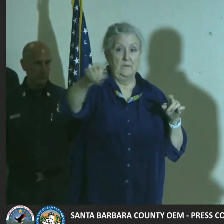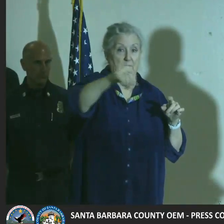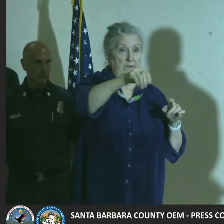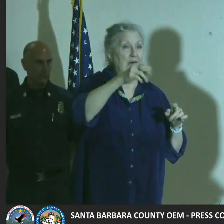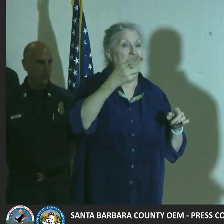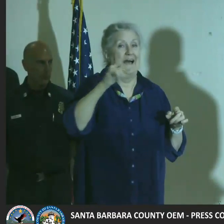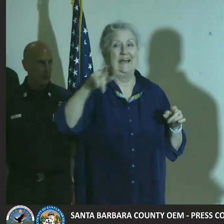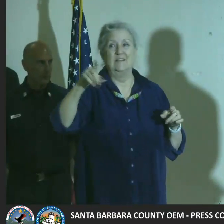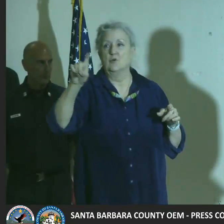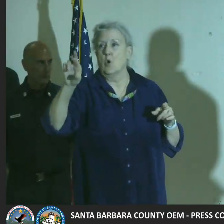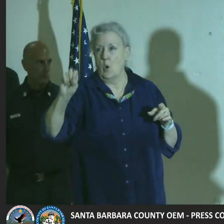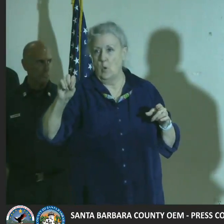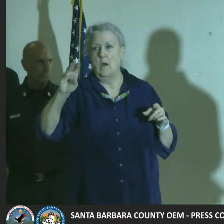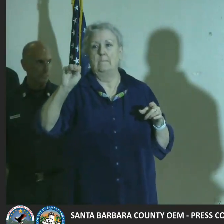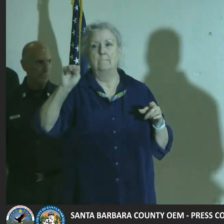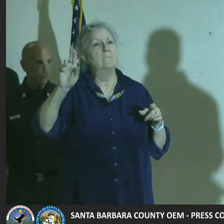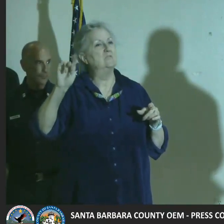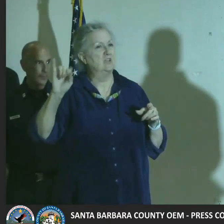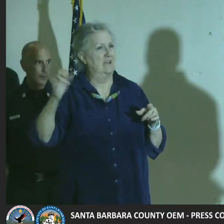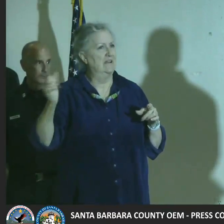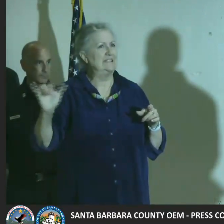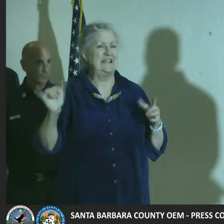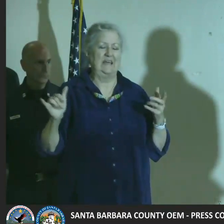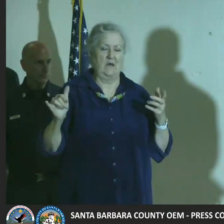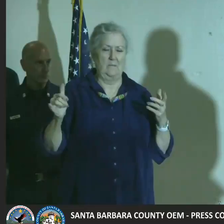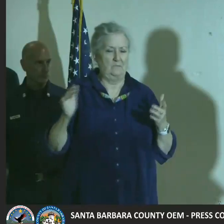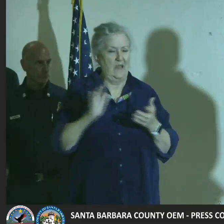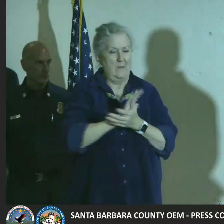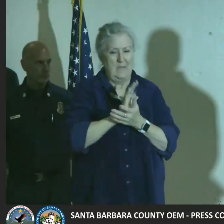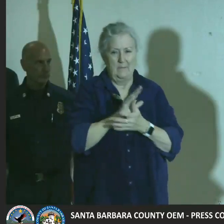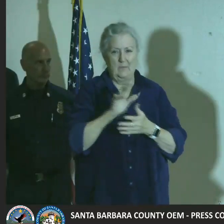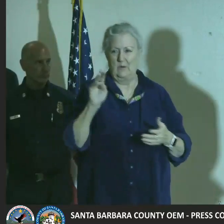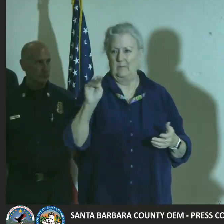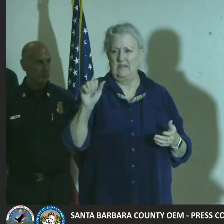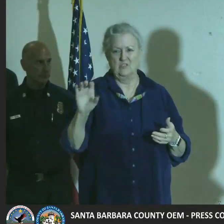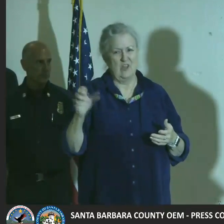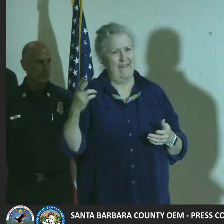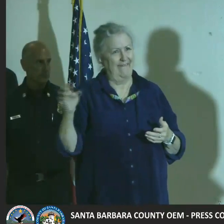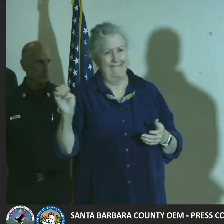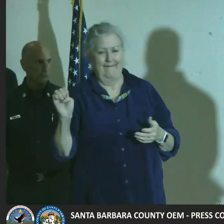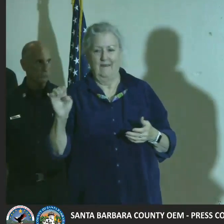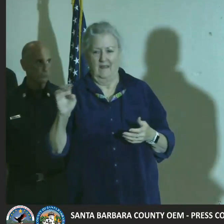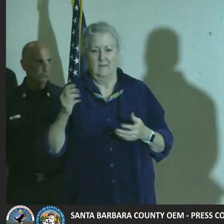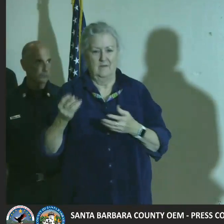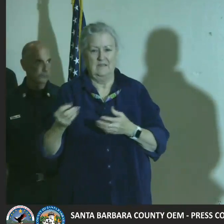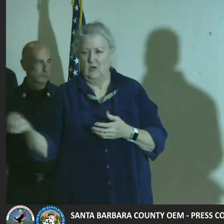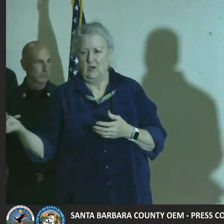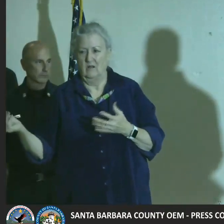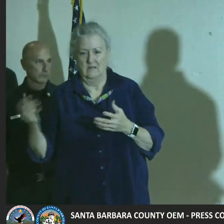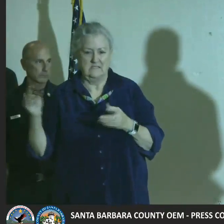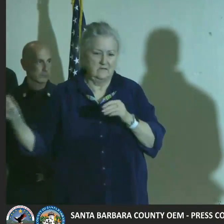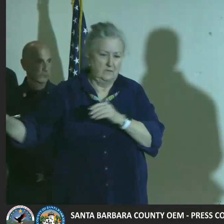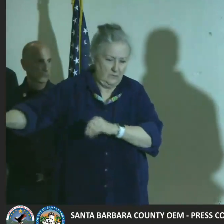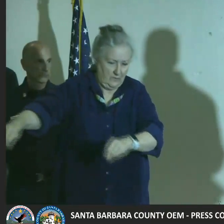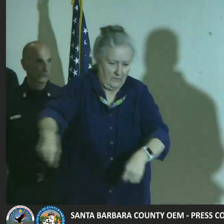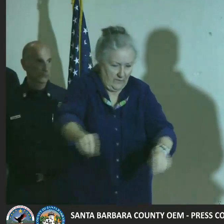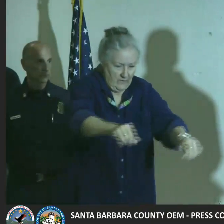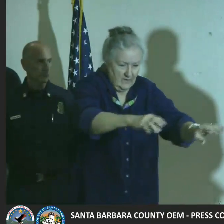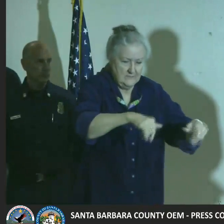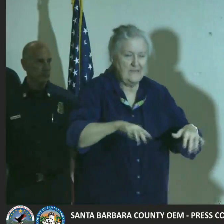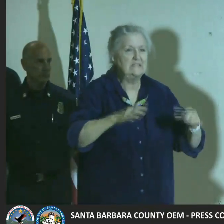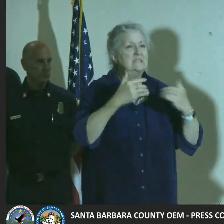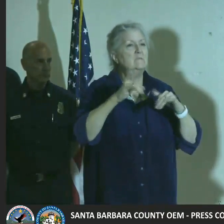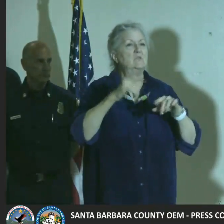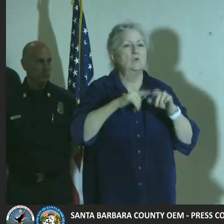which is a material that's almost like a paper mache material that is applied, is very limited to the lower elevation